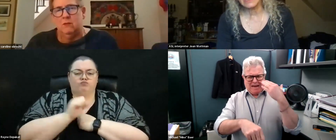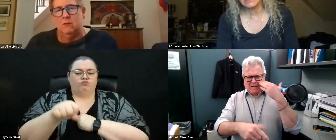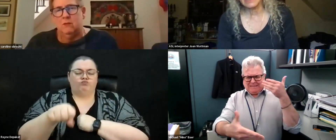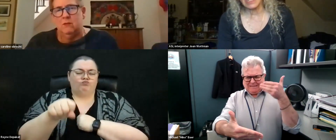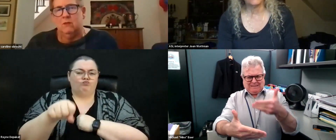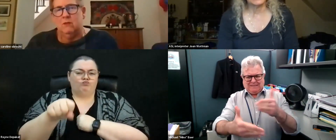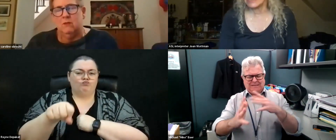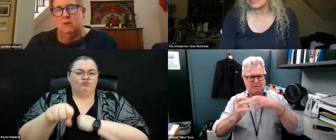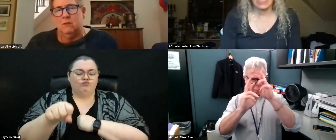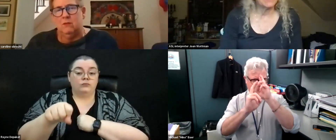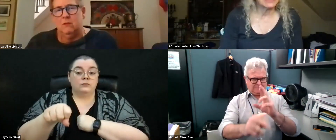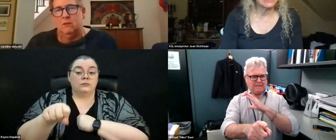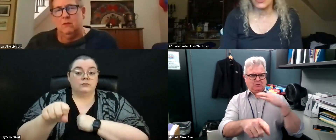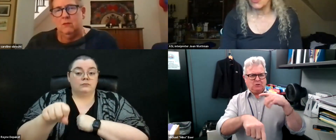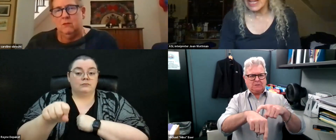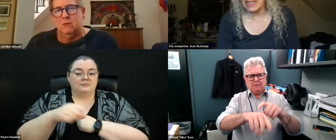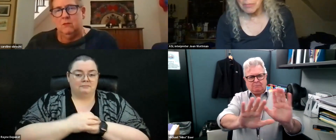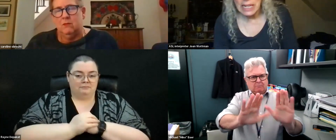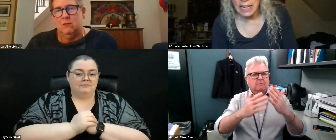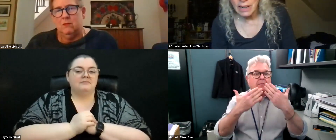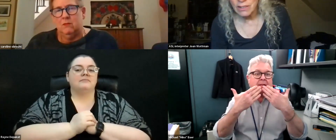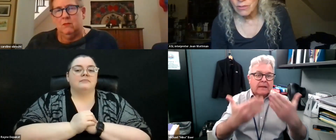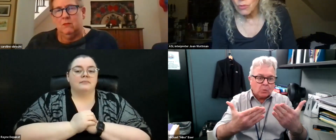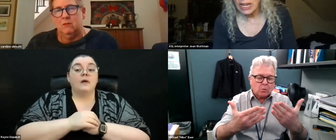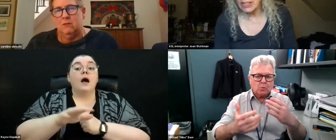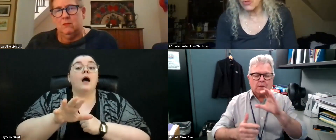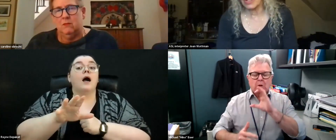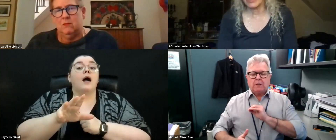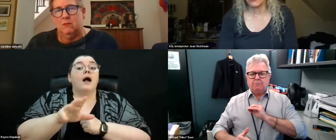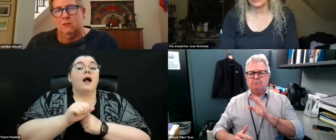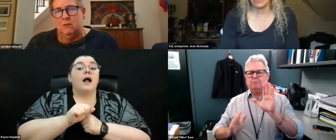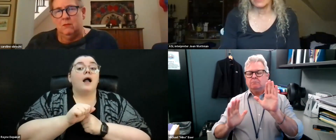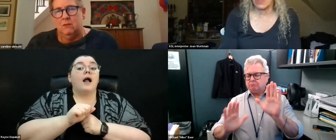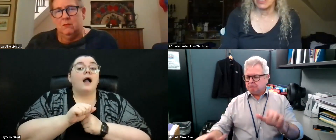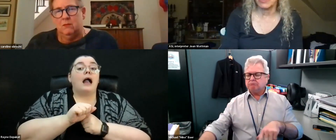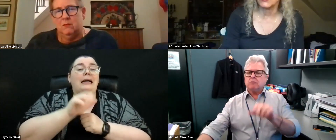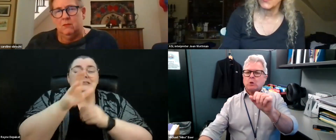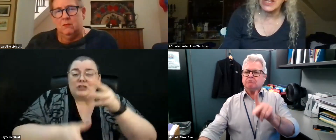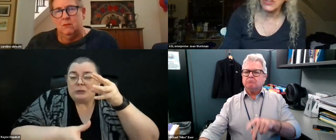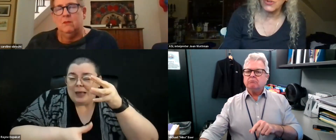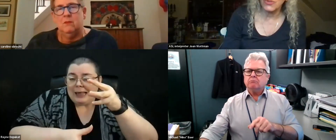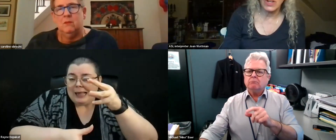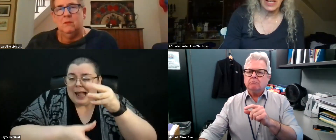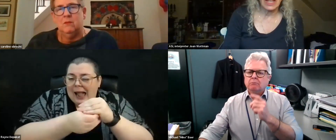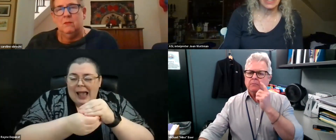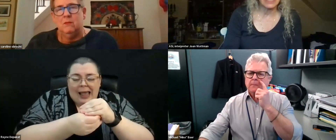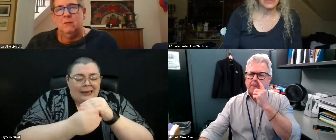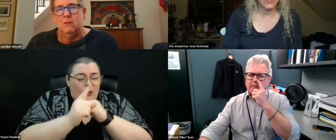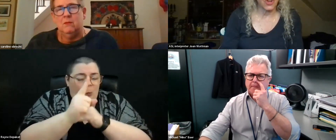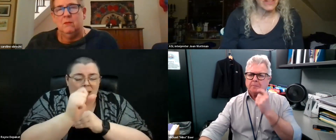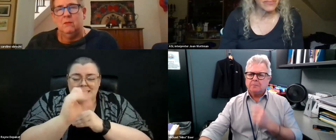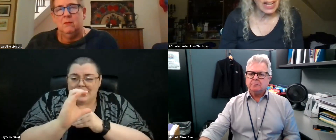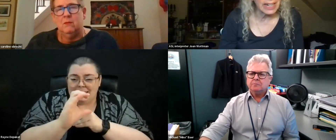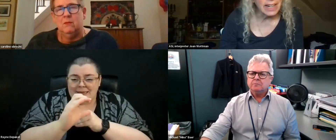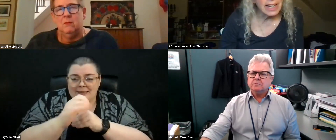And I don't want to take time so late in the meeting, and I know the commissioner's time is valuable, so thank you. And I'll take